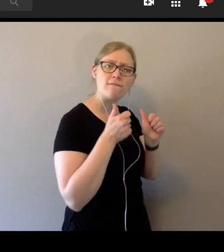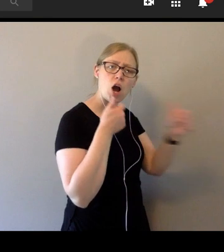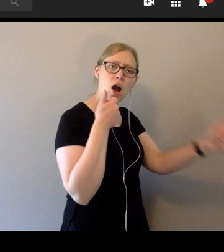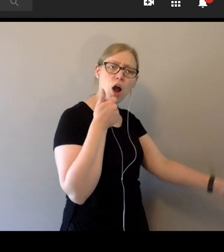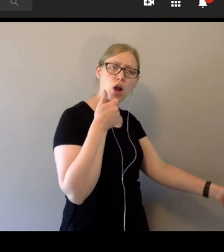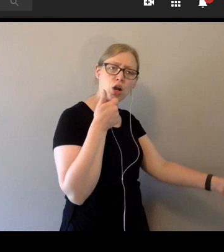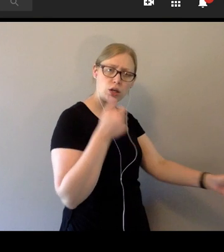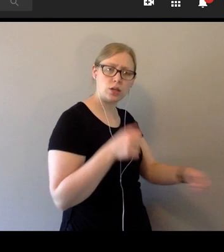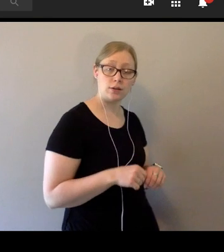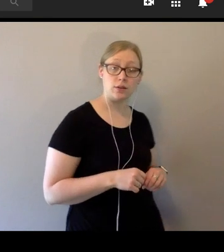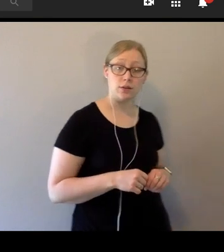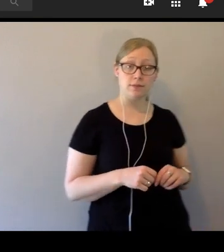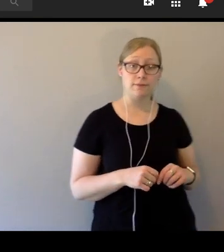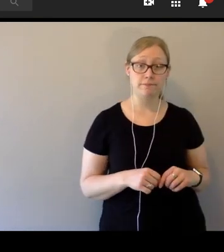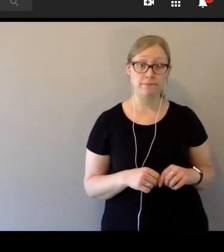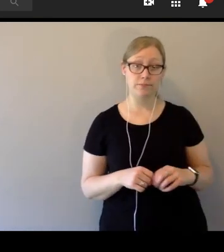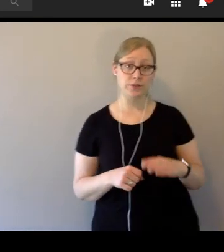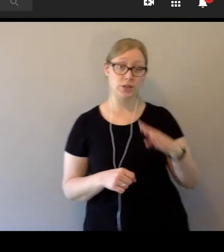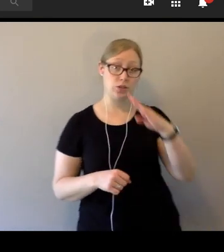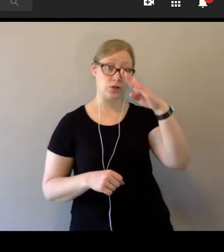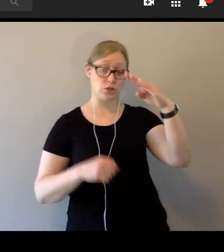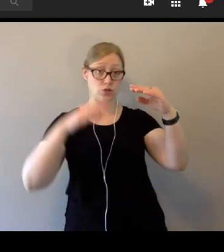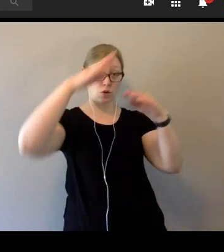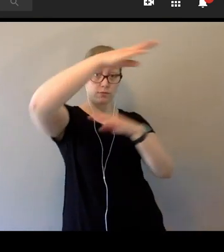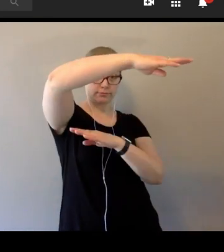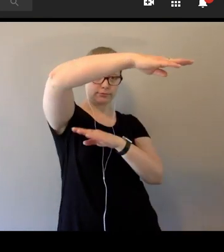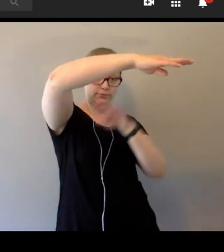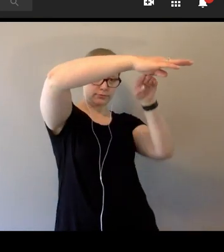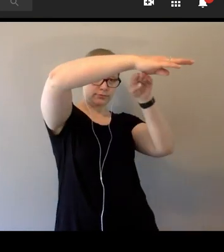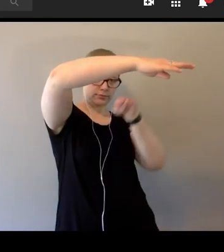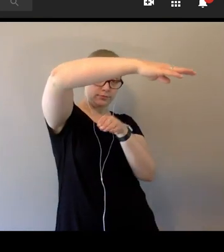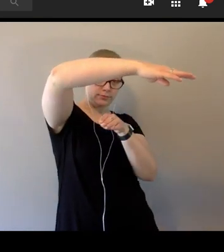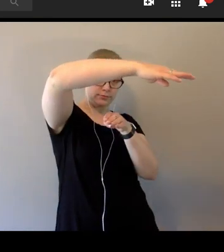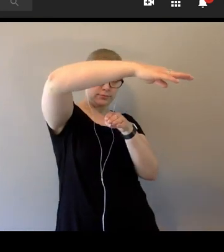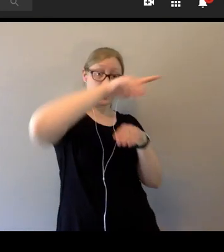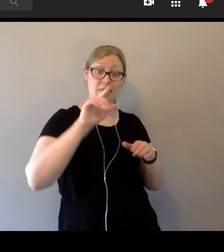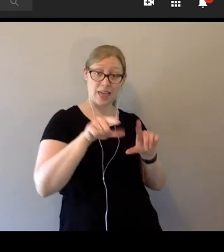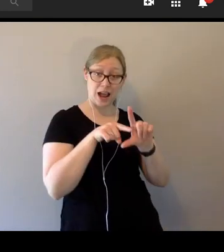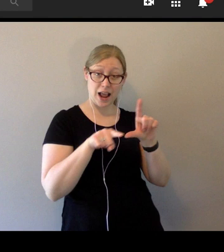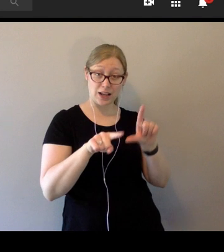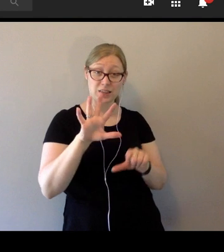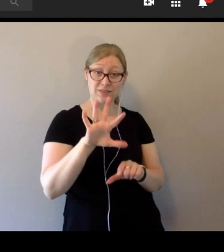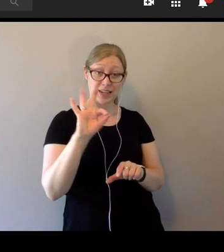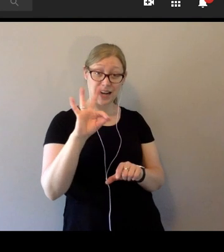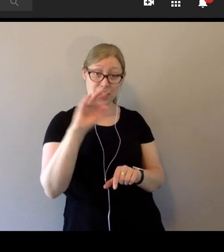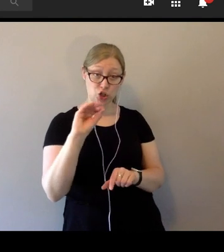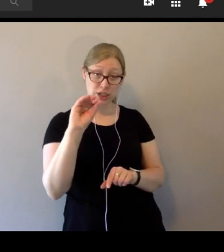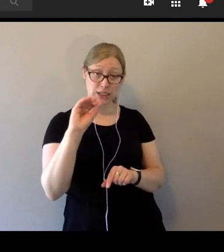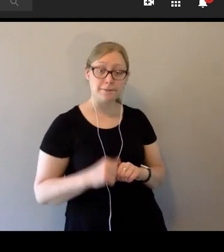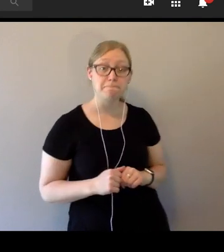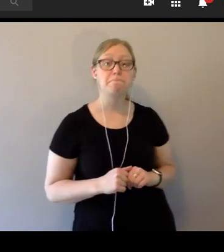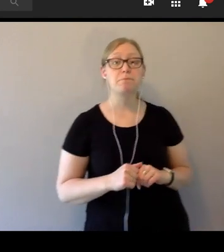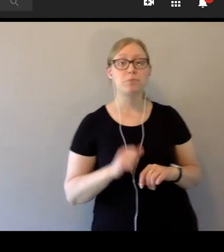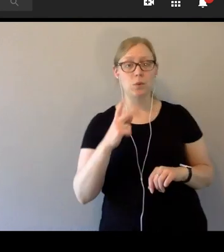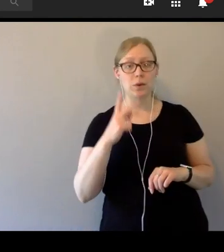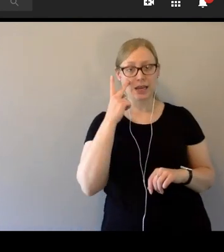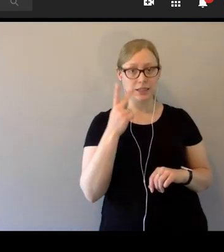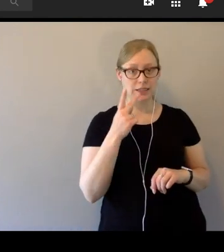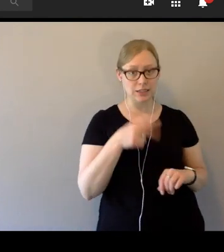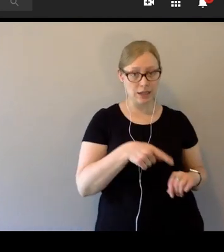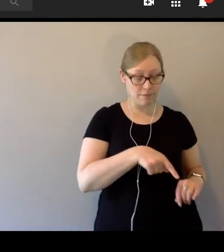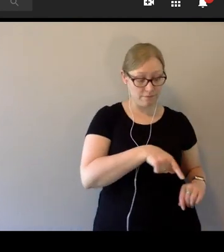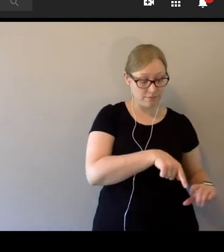Well, this angle right here is 59 degrees. We also can see that this angle on